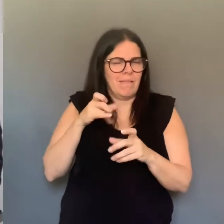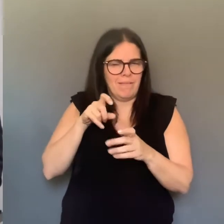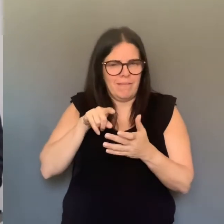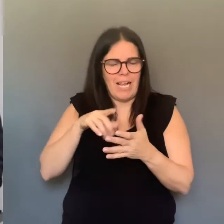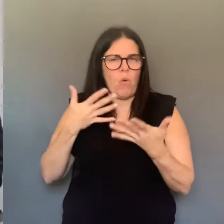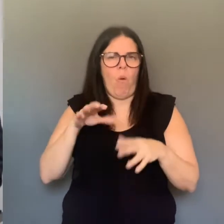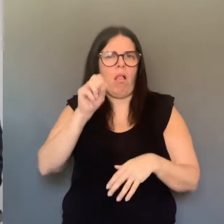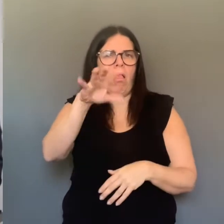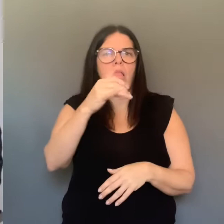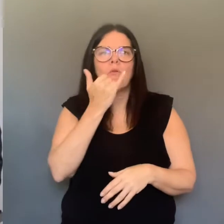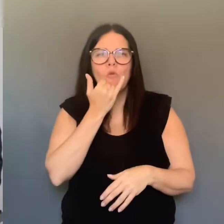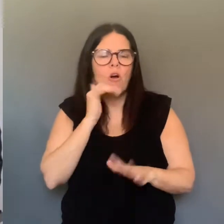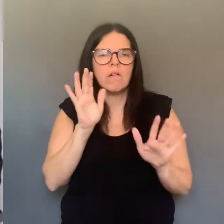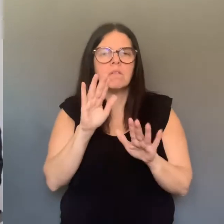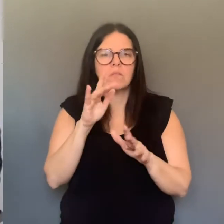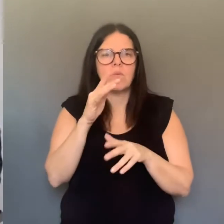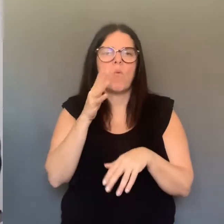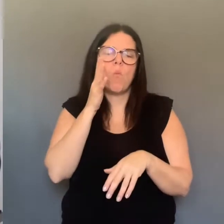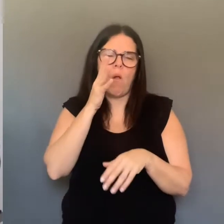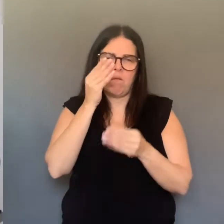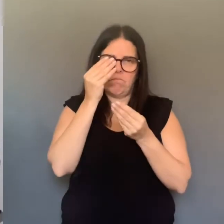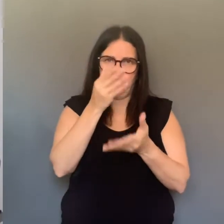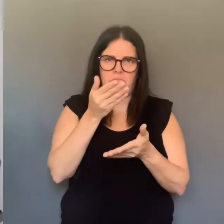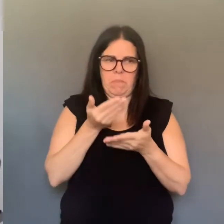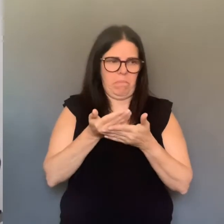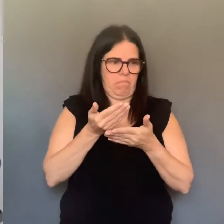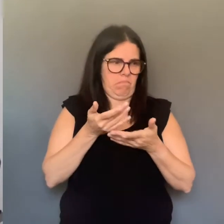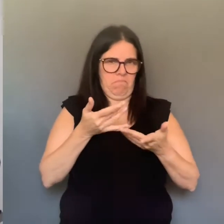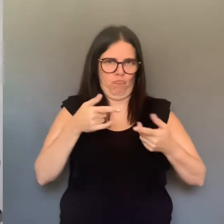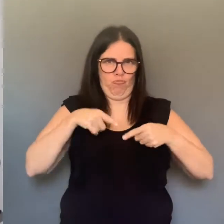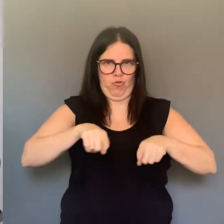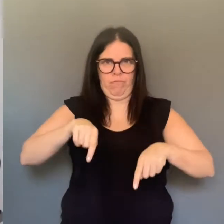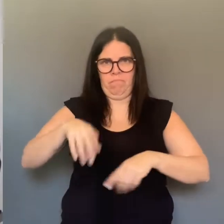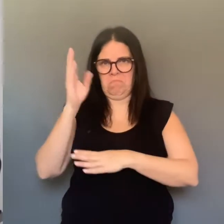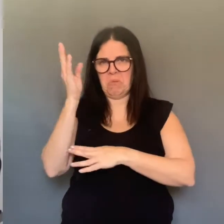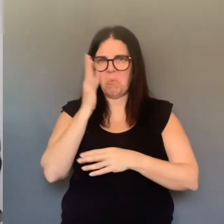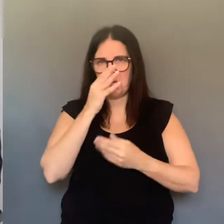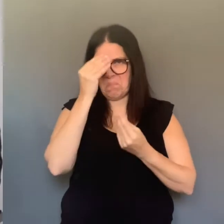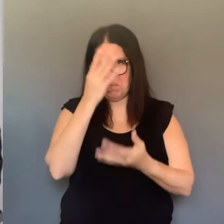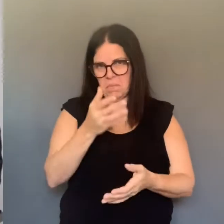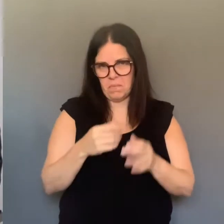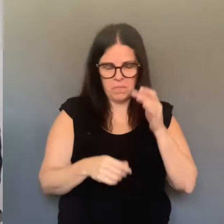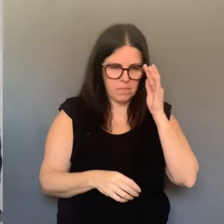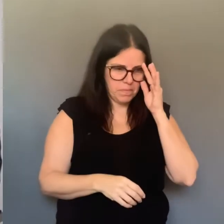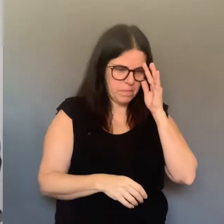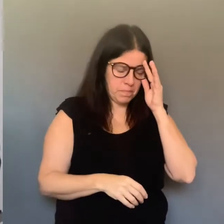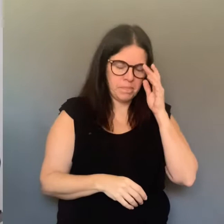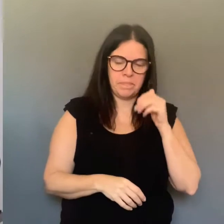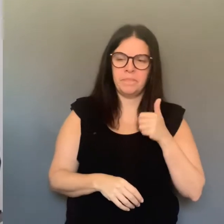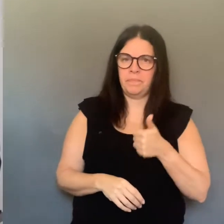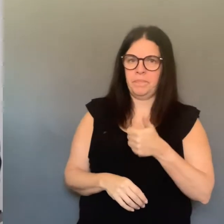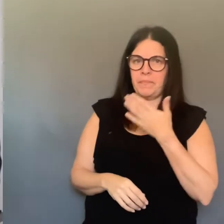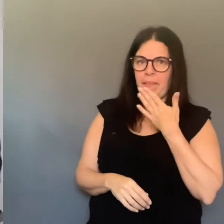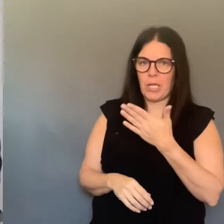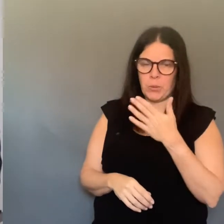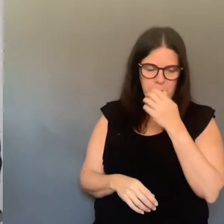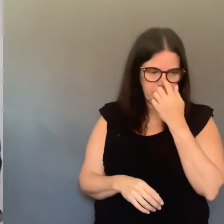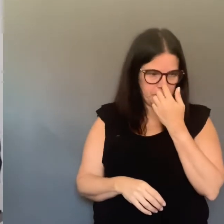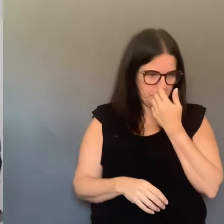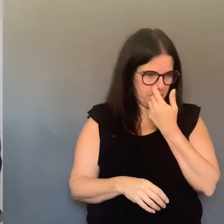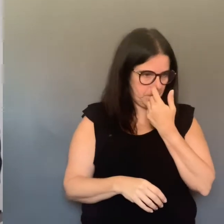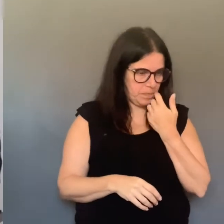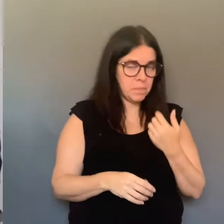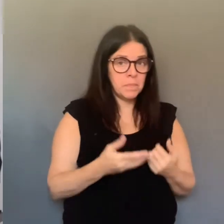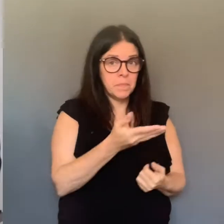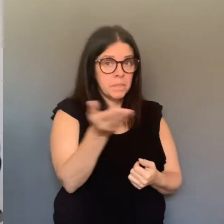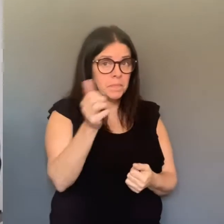not giving the wrong information. So you will know before we finish today's event. Thank you. Any